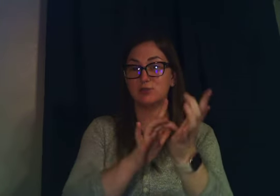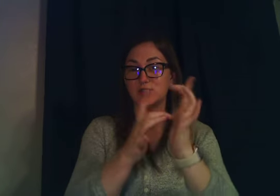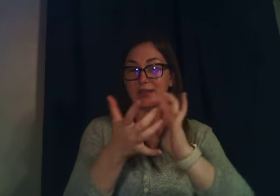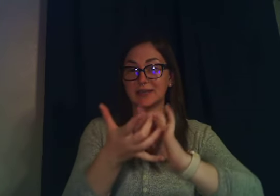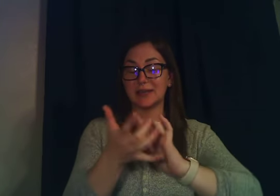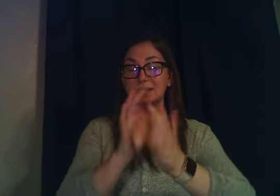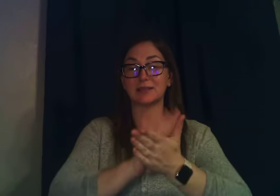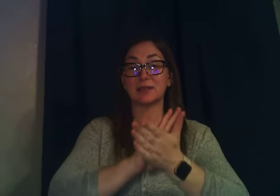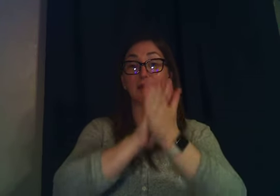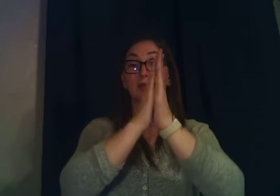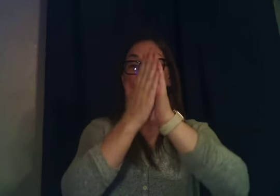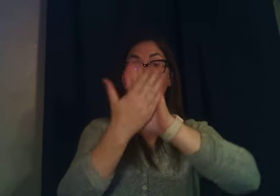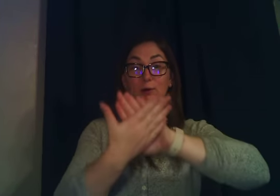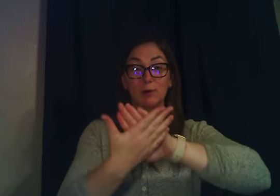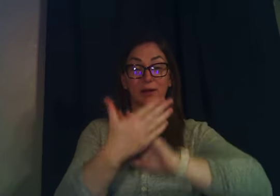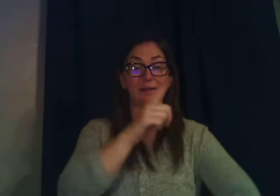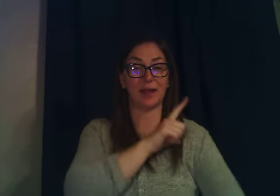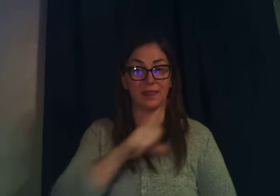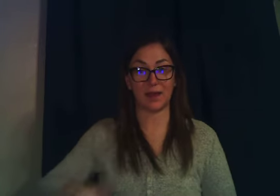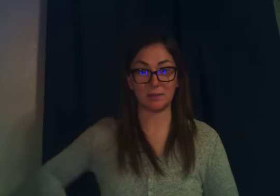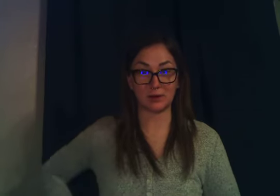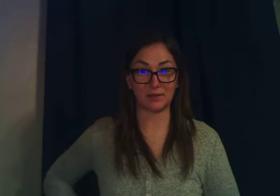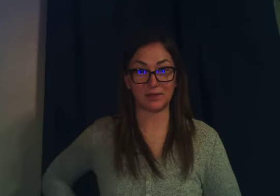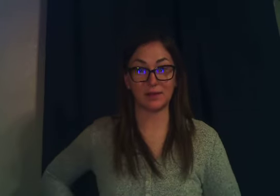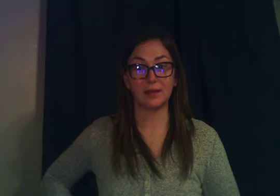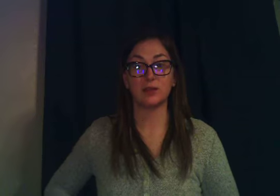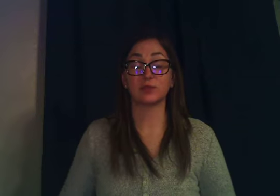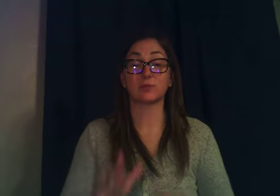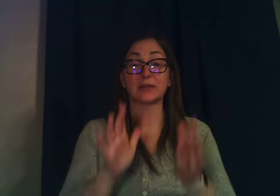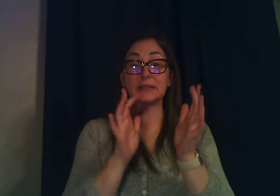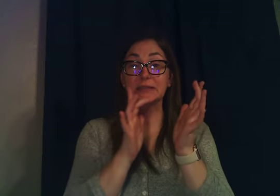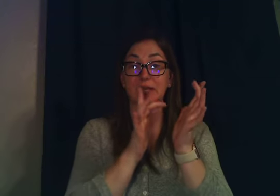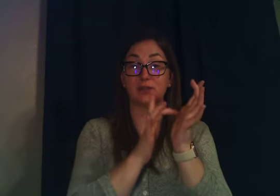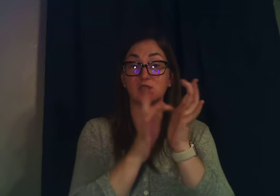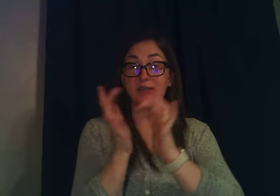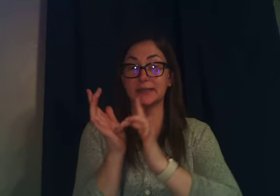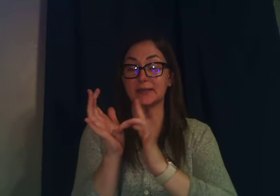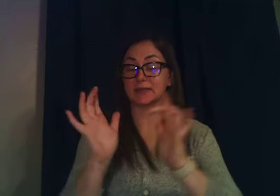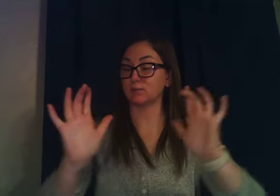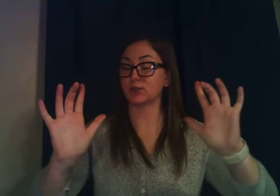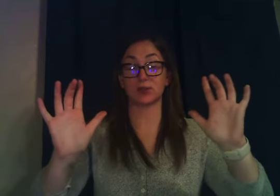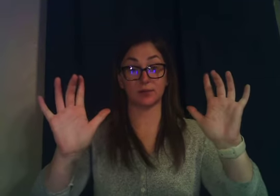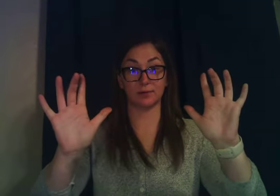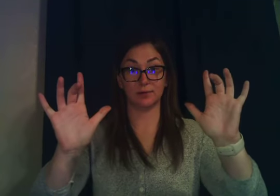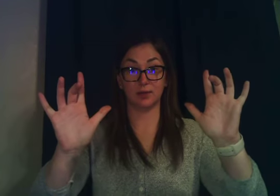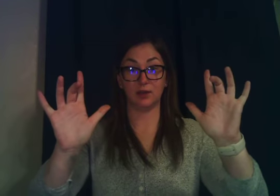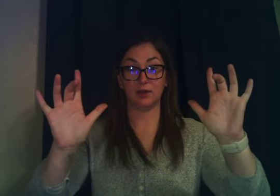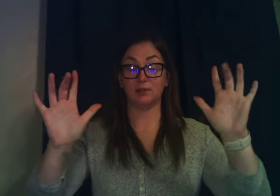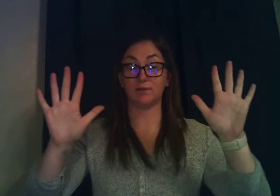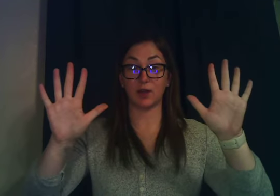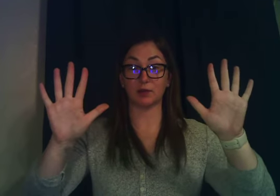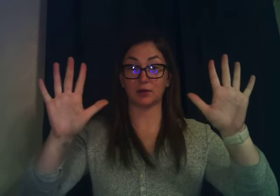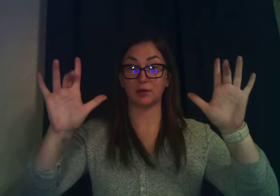Jesus, Lord, at thy birth. So we're going to sign Jesus, which you've got your,